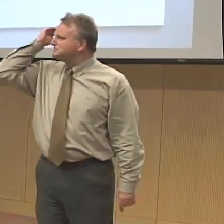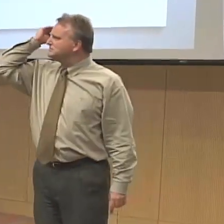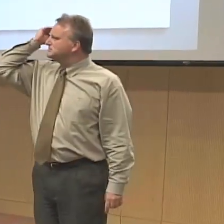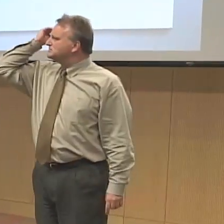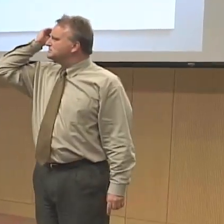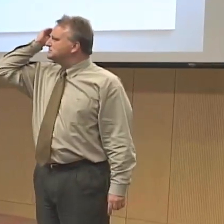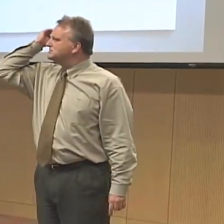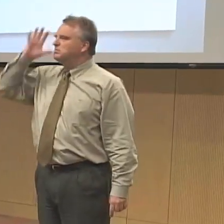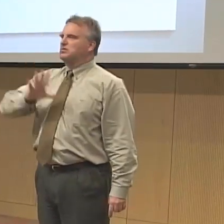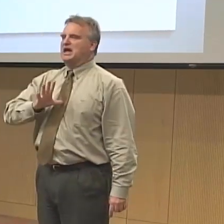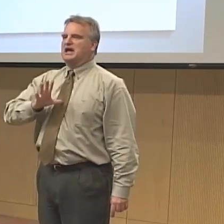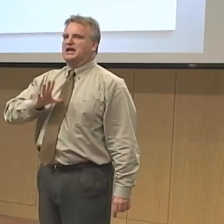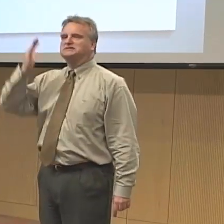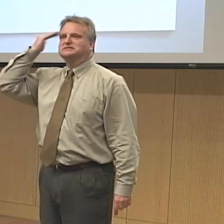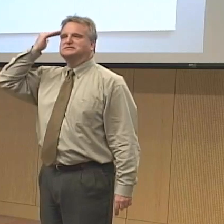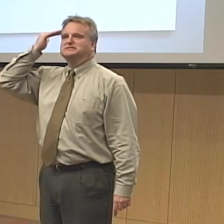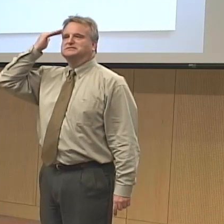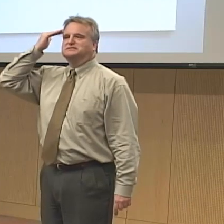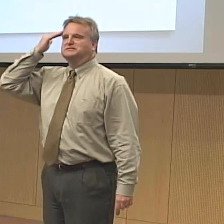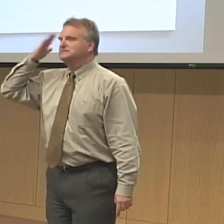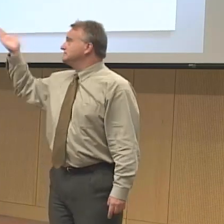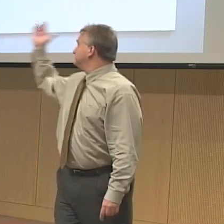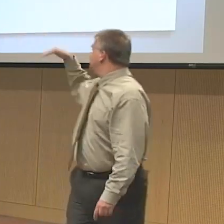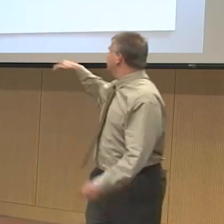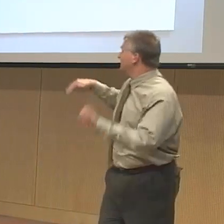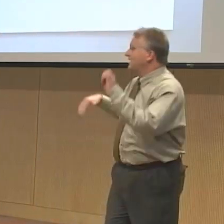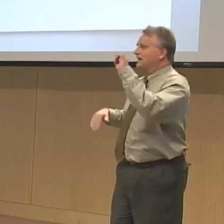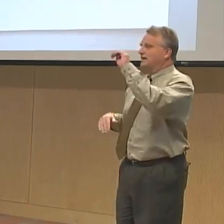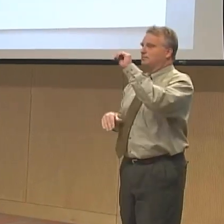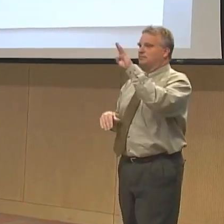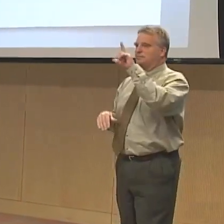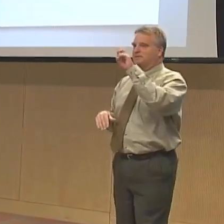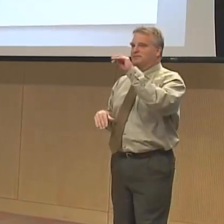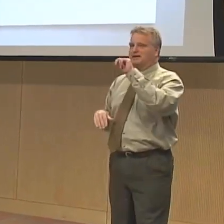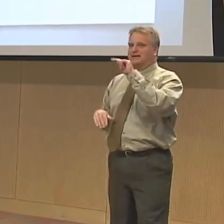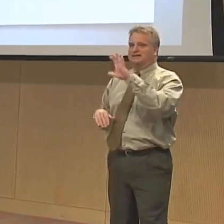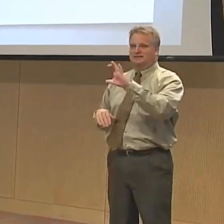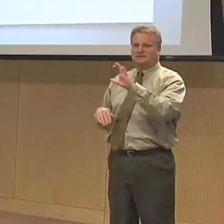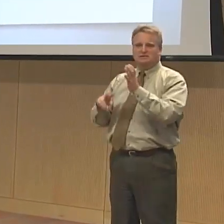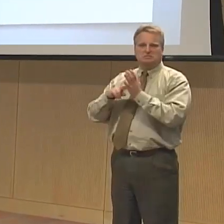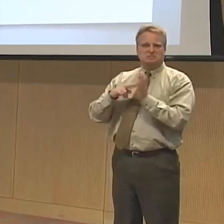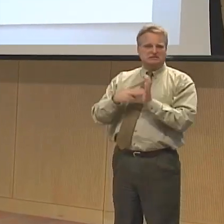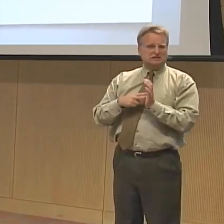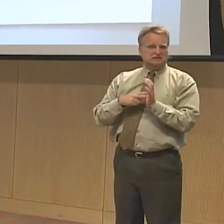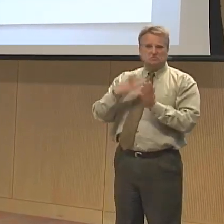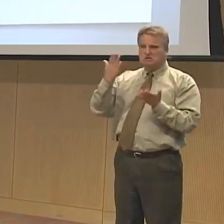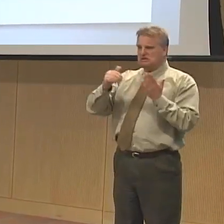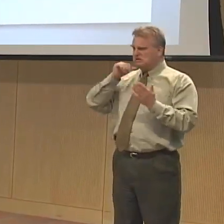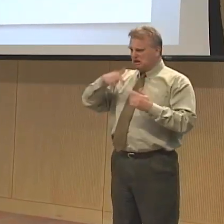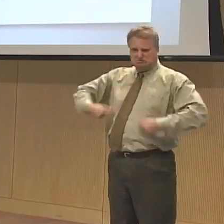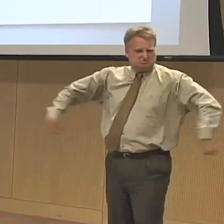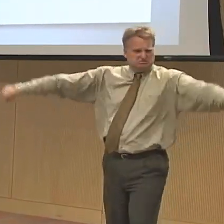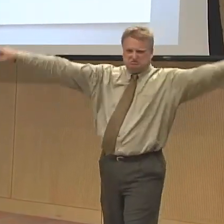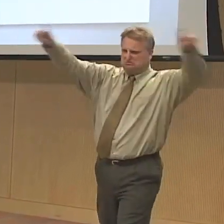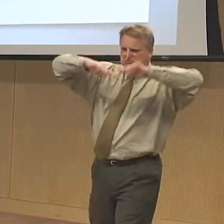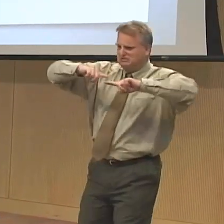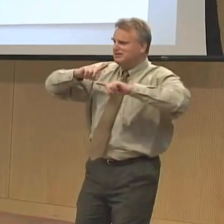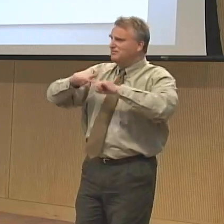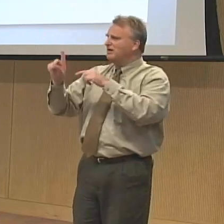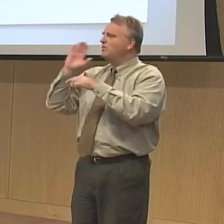But it's well understood, to be polite, you pay the tip. Next, we have the emblematic rules. Maybe it's not rules